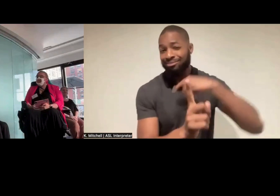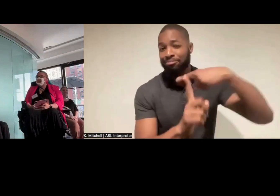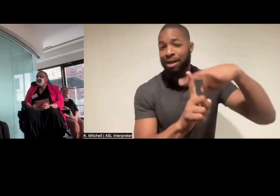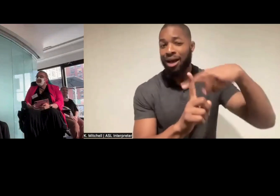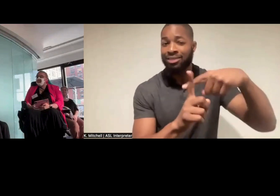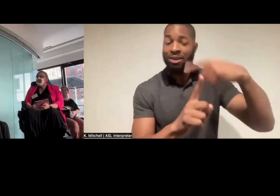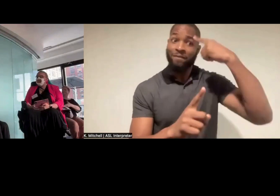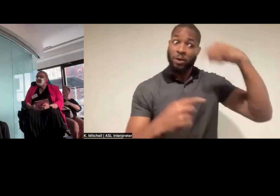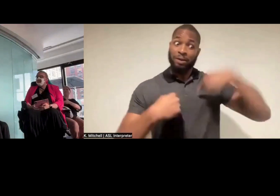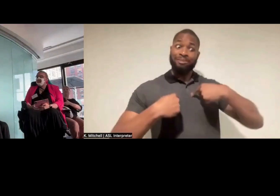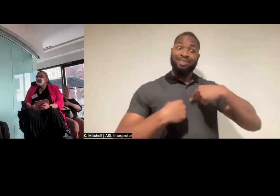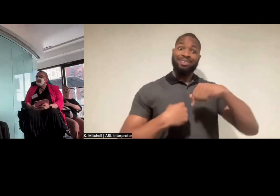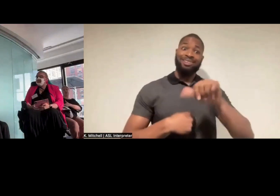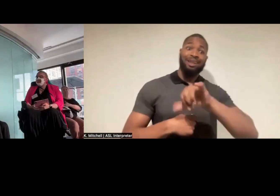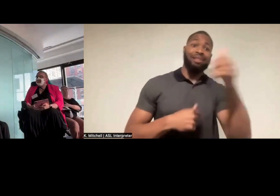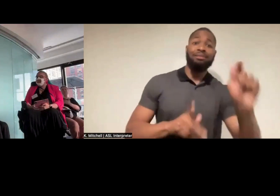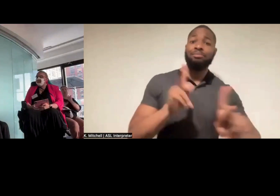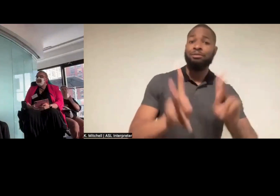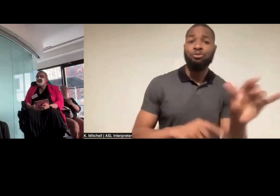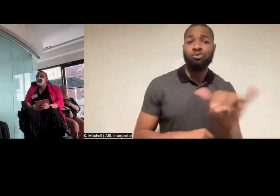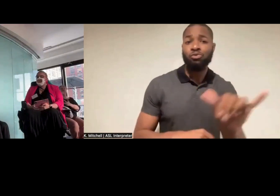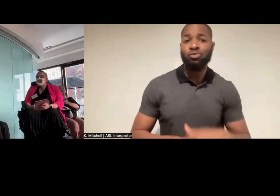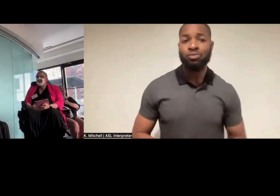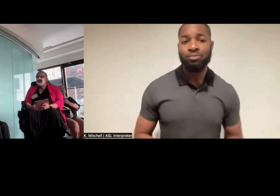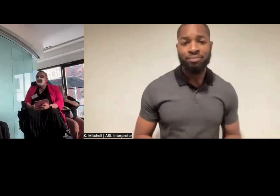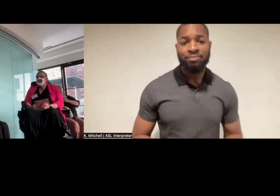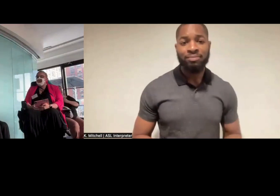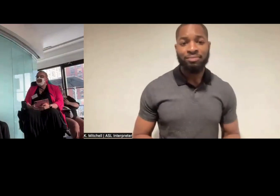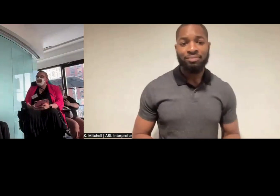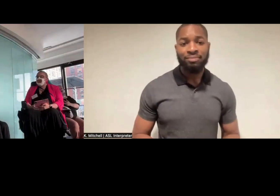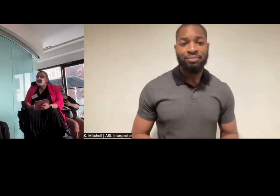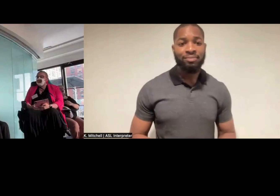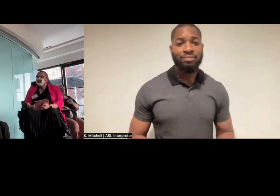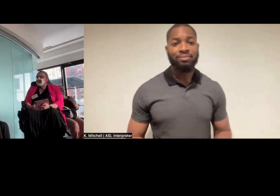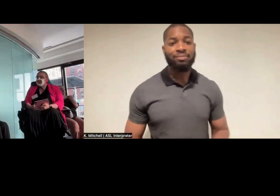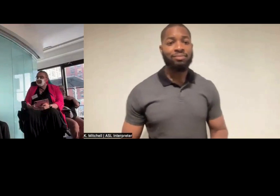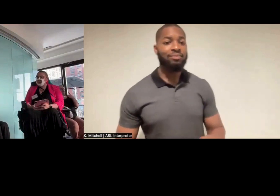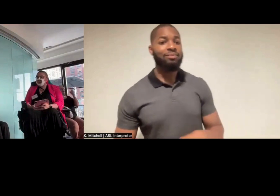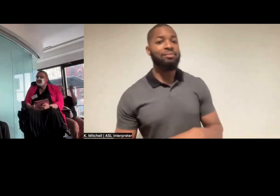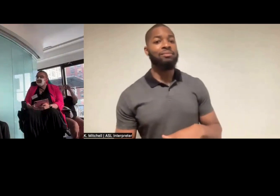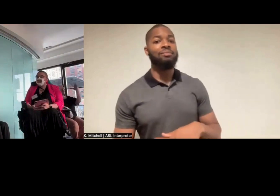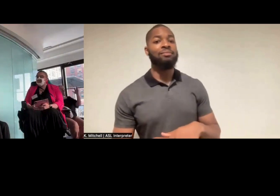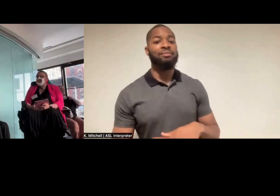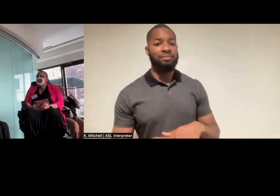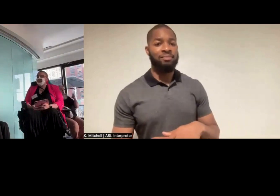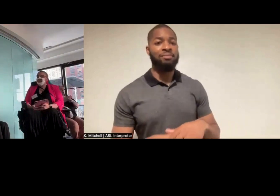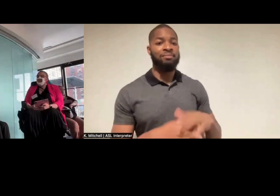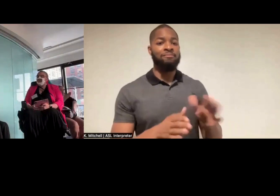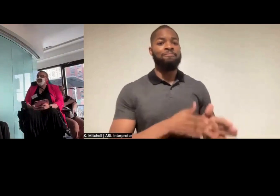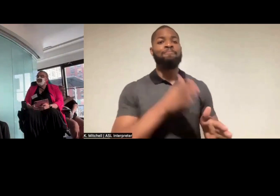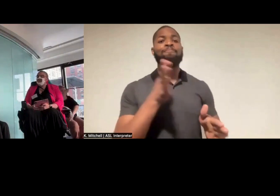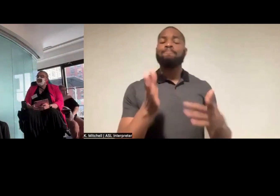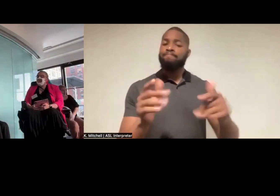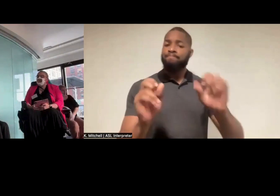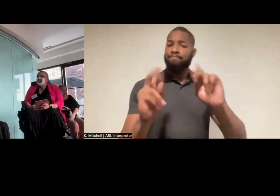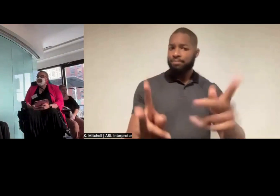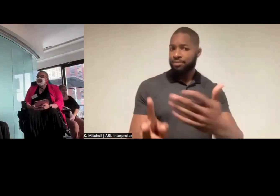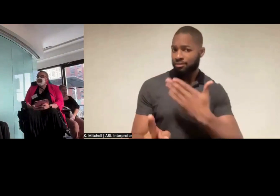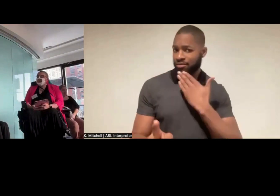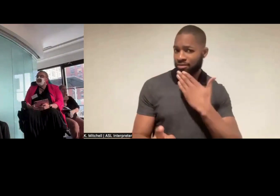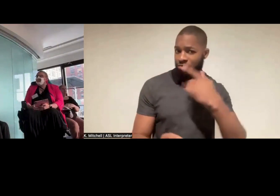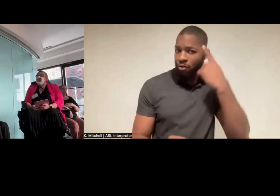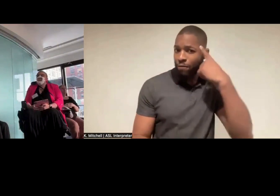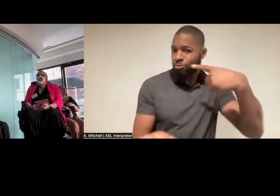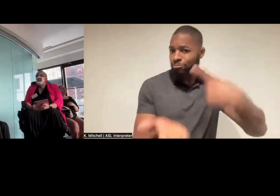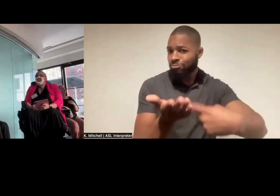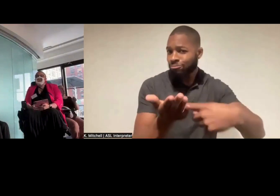y'all both for that. Next, Emma, speaking of envisioning a better world for ourselves, would you be open to giving